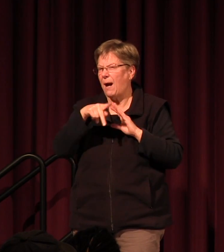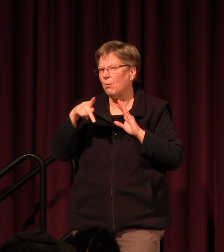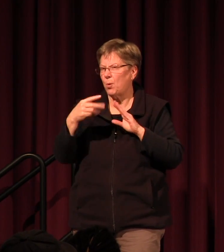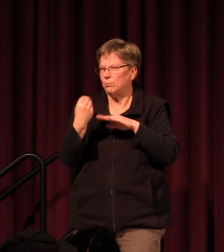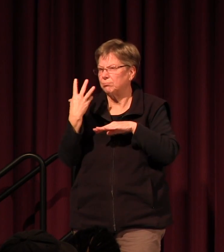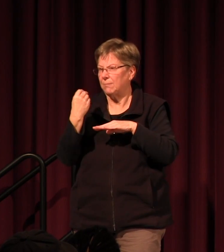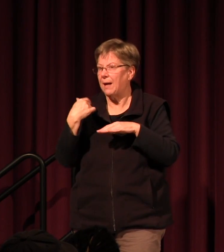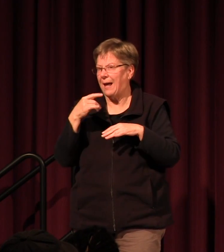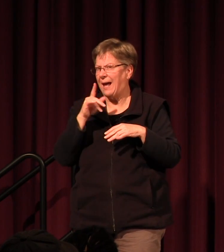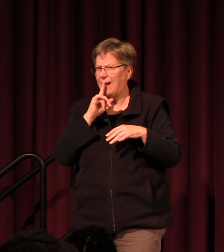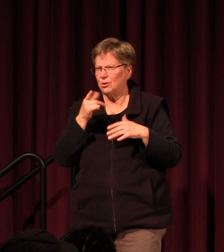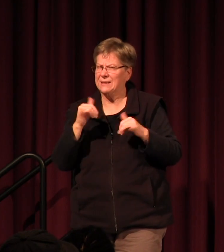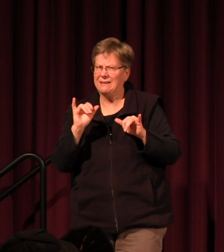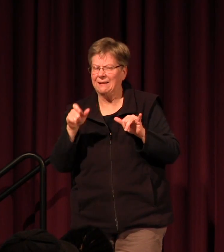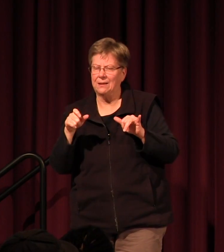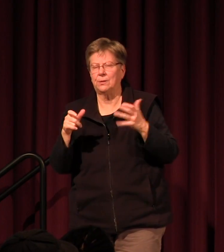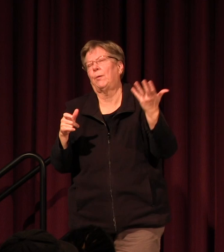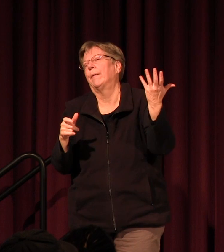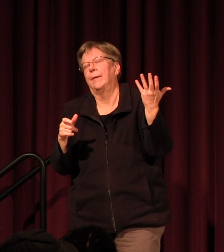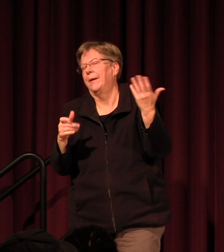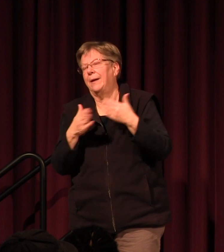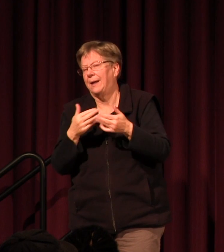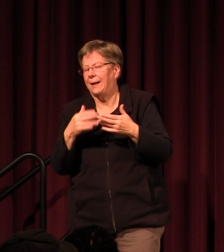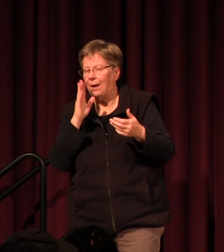slides, which I actually still need to reference, so I want them out. But